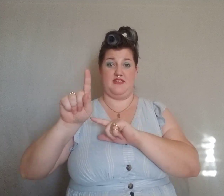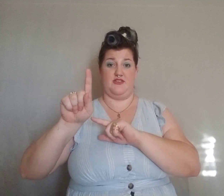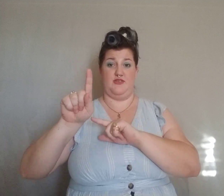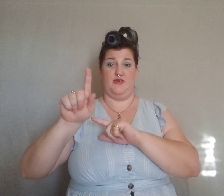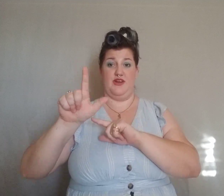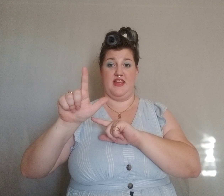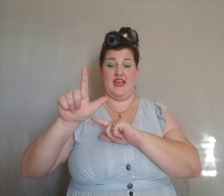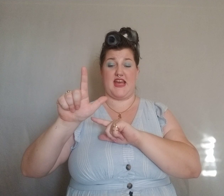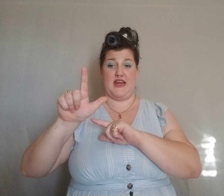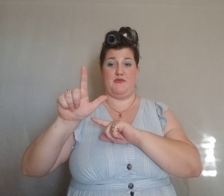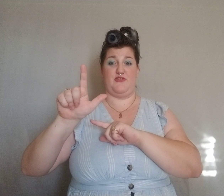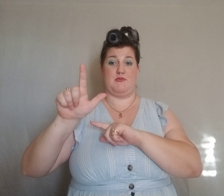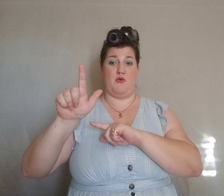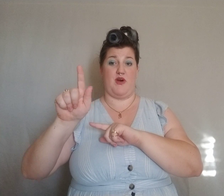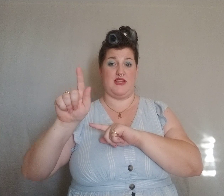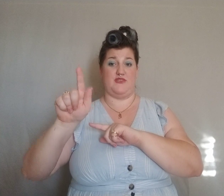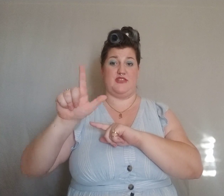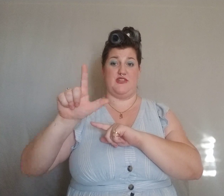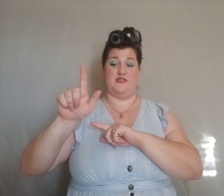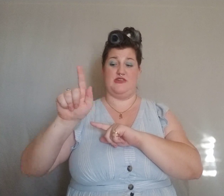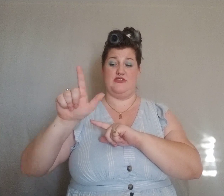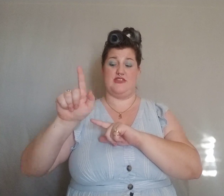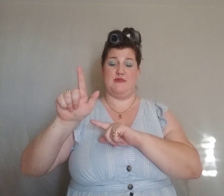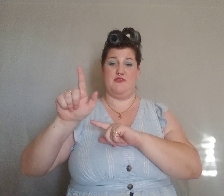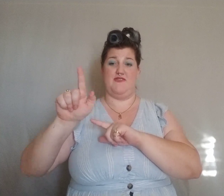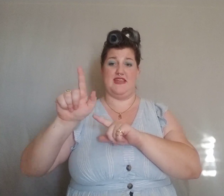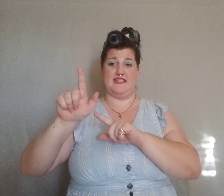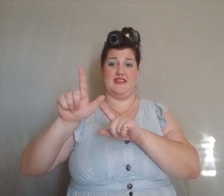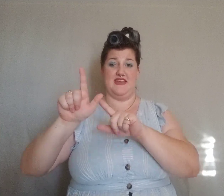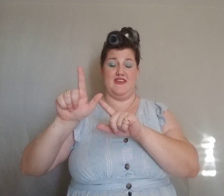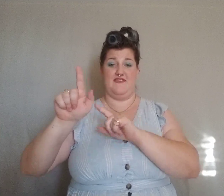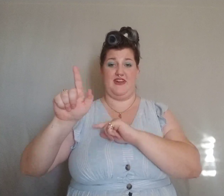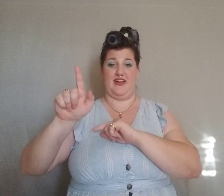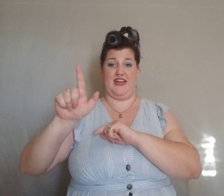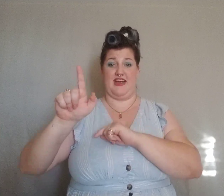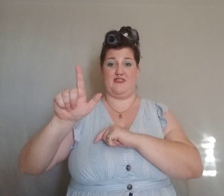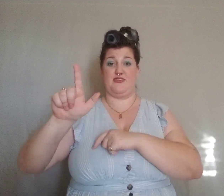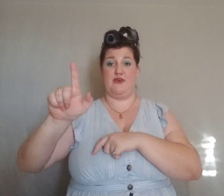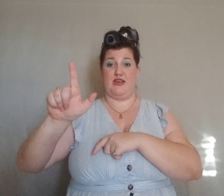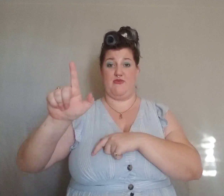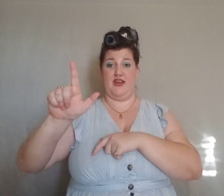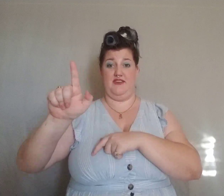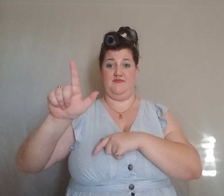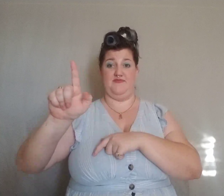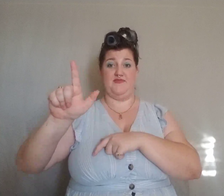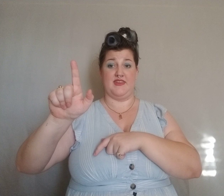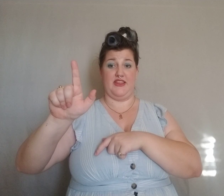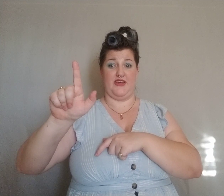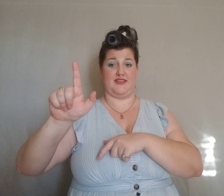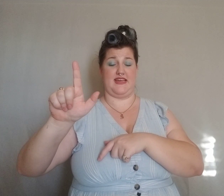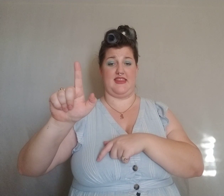into, it kind of moves from a 1 to a 2, so you just move this finger in and out. 21 looks like this.